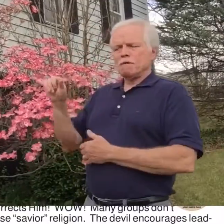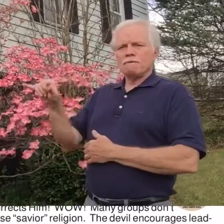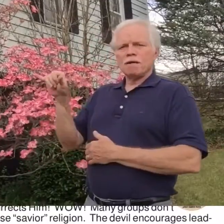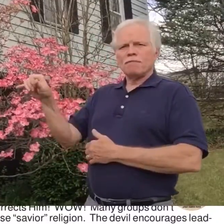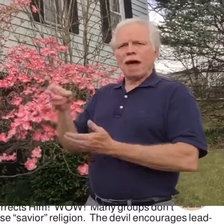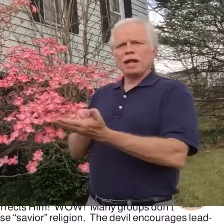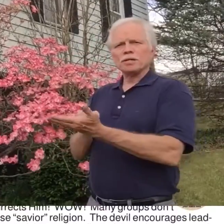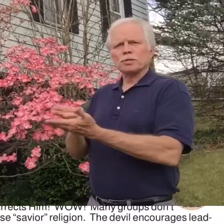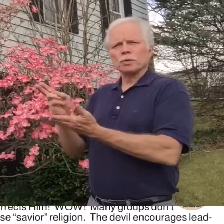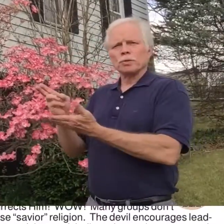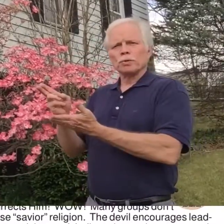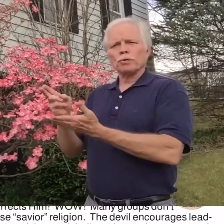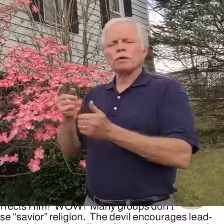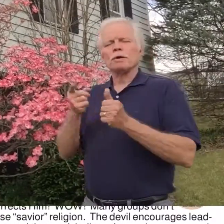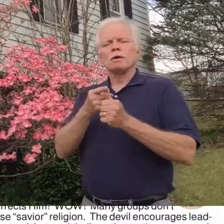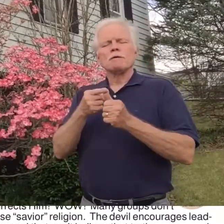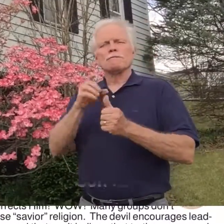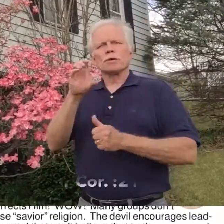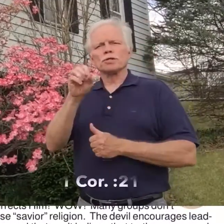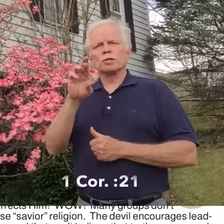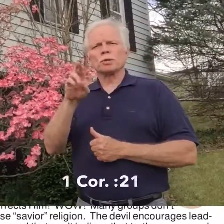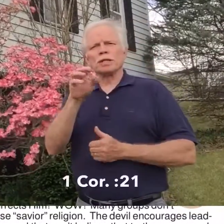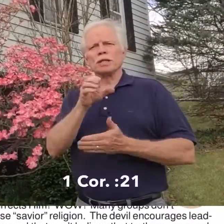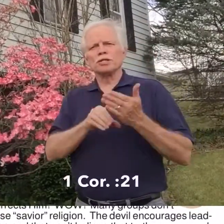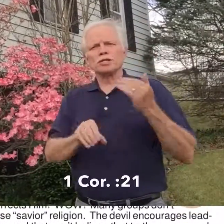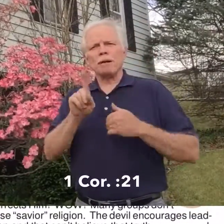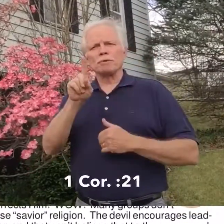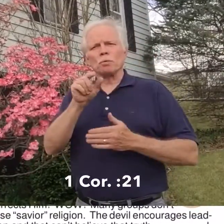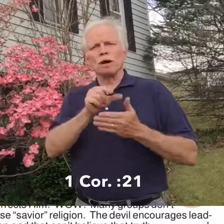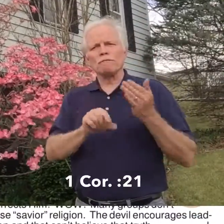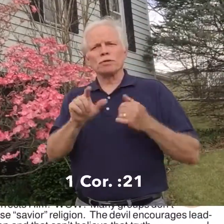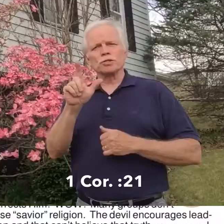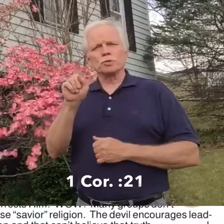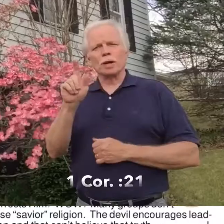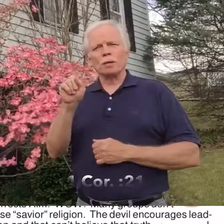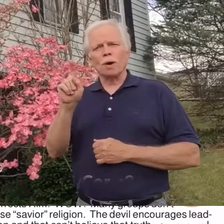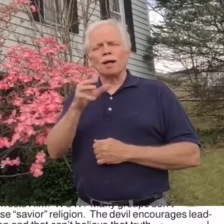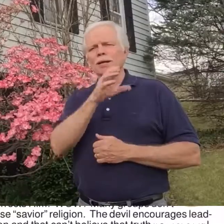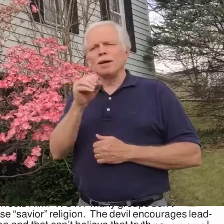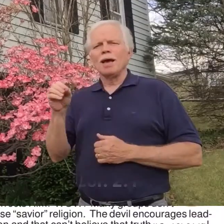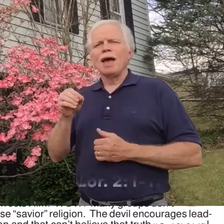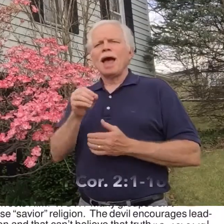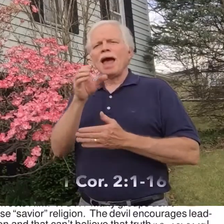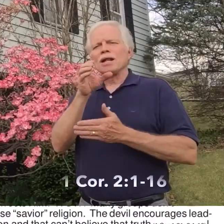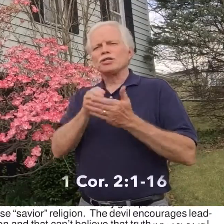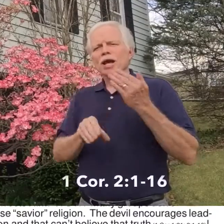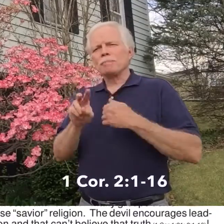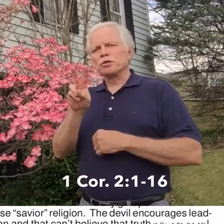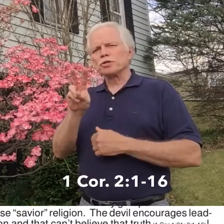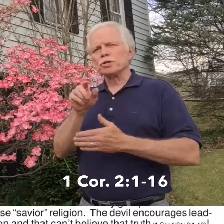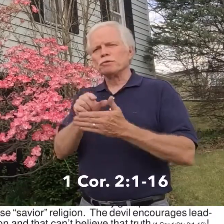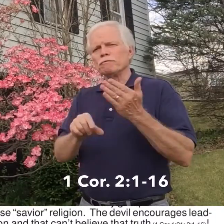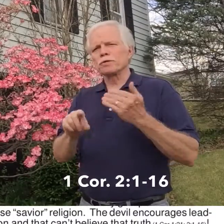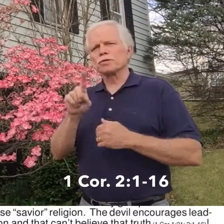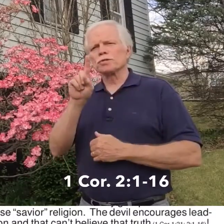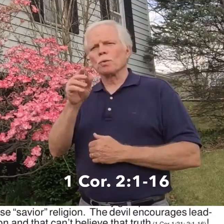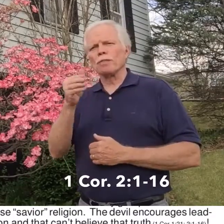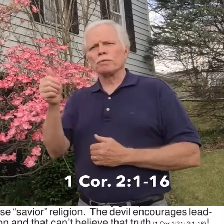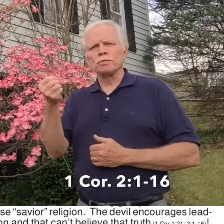that truth. First Corinthians chapter 1 verse 21 and chapter 2 verses 1 through